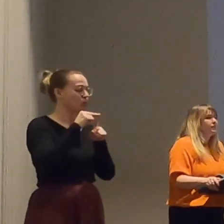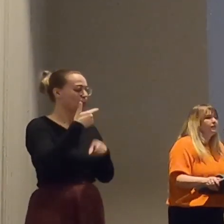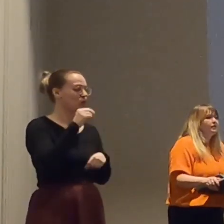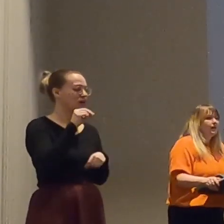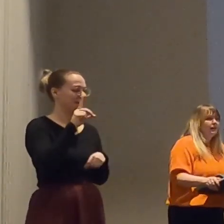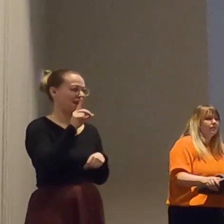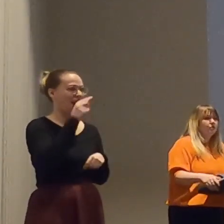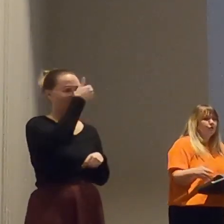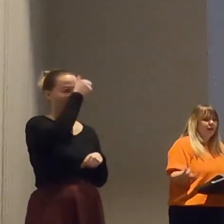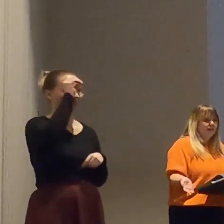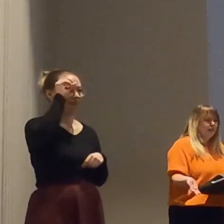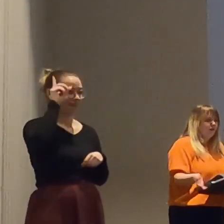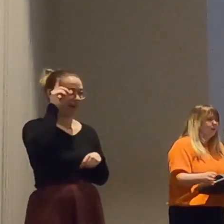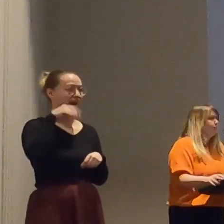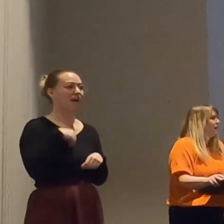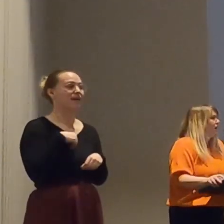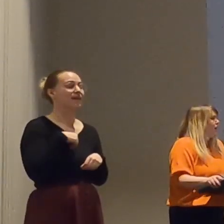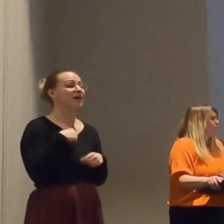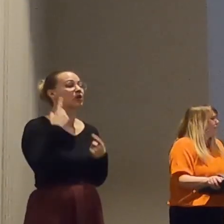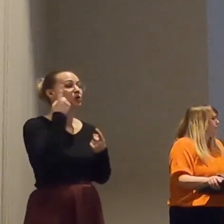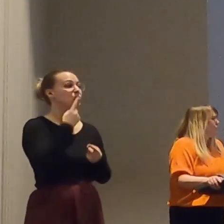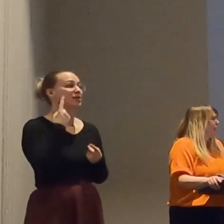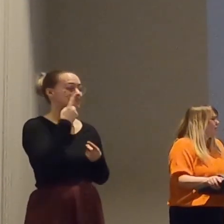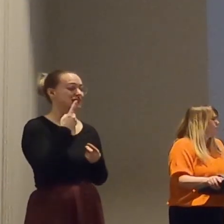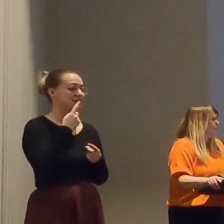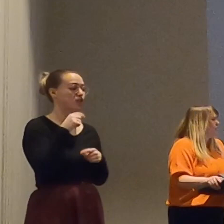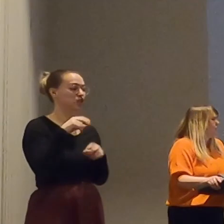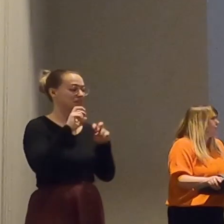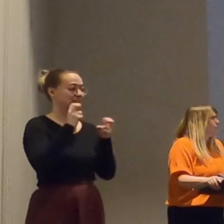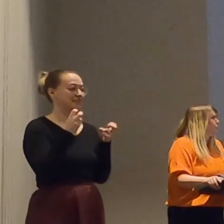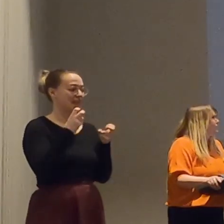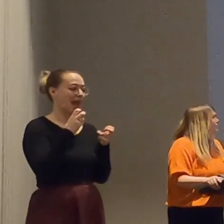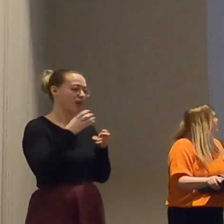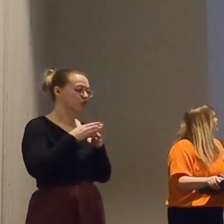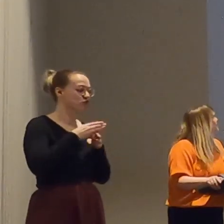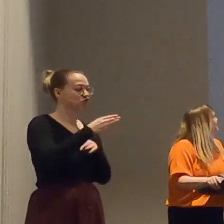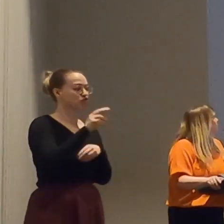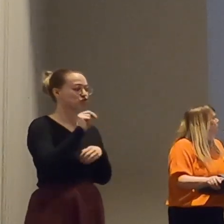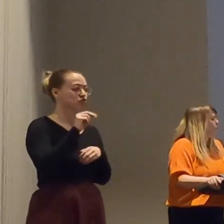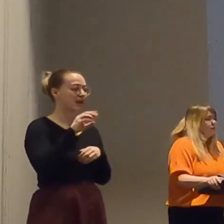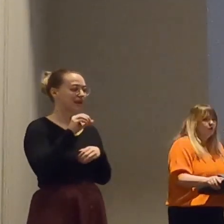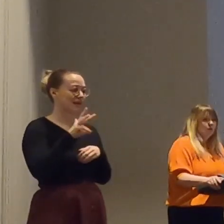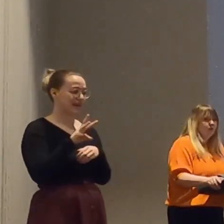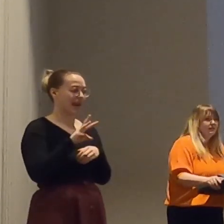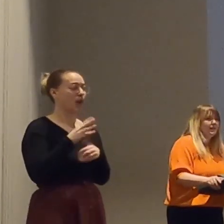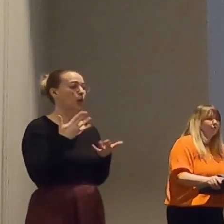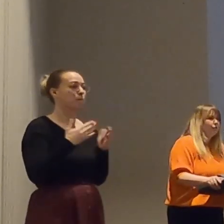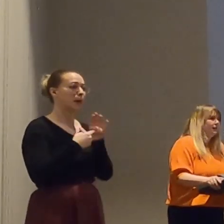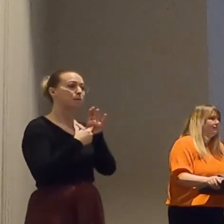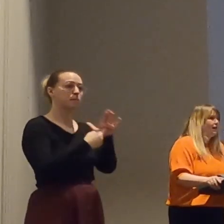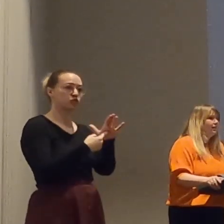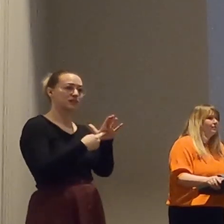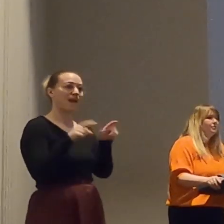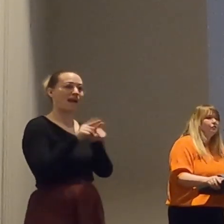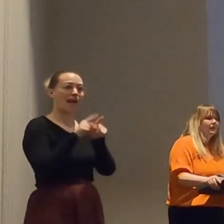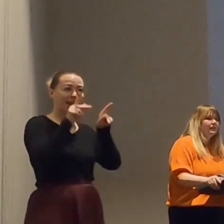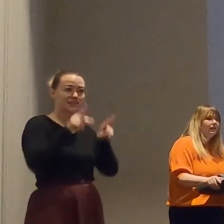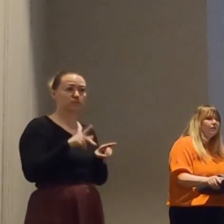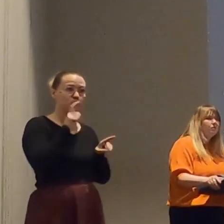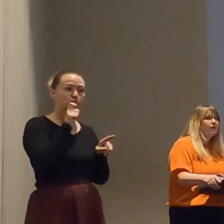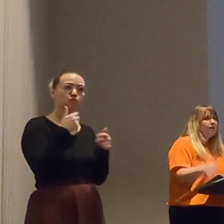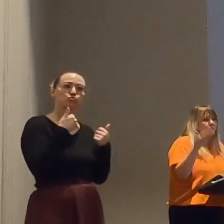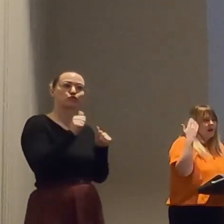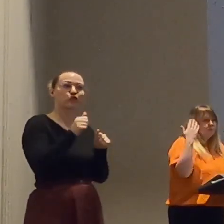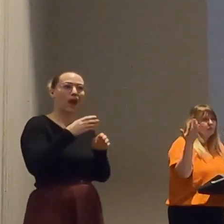when you consider the title Straight and Narrow, that perhaps he's presenting this as a person who is now trying to follow the straight